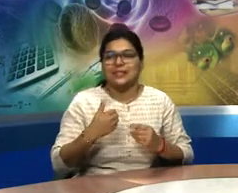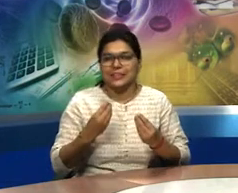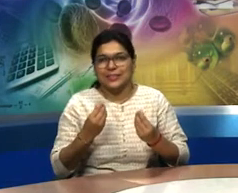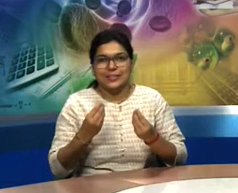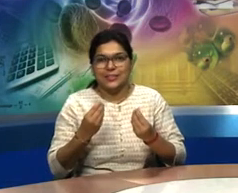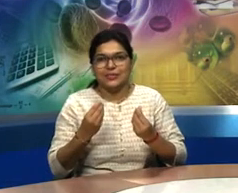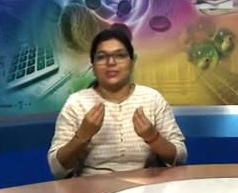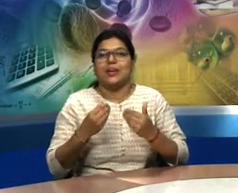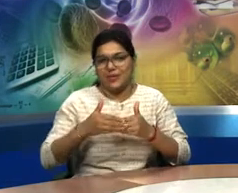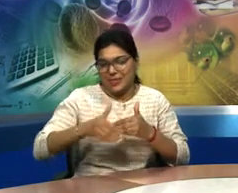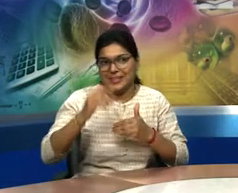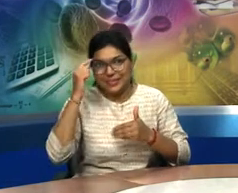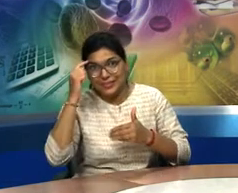a confession.